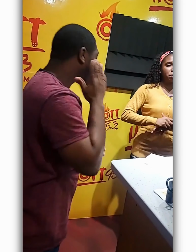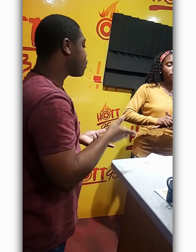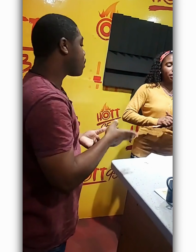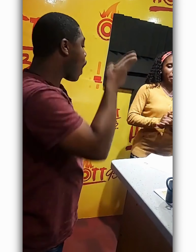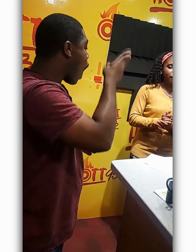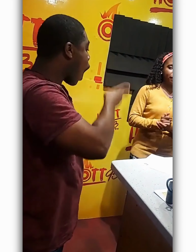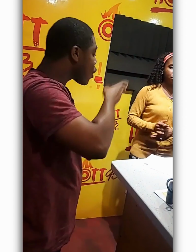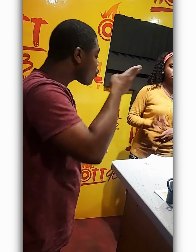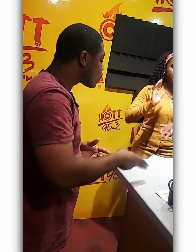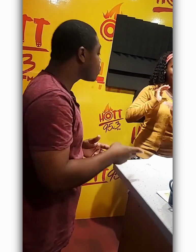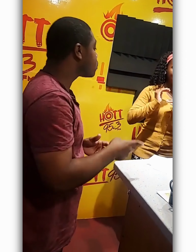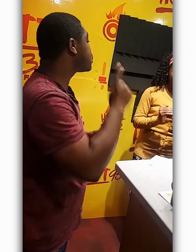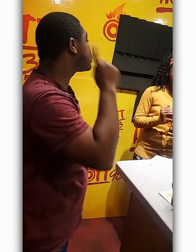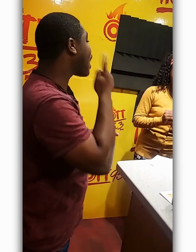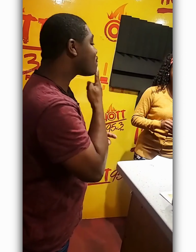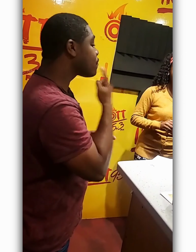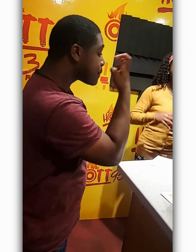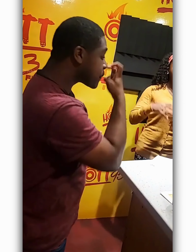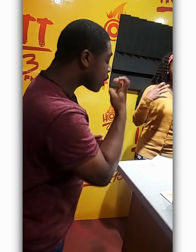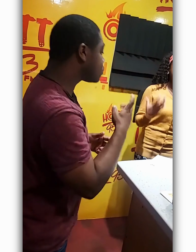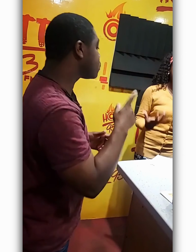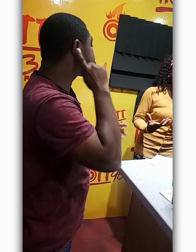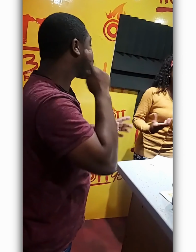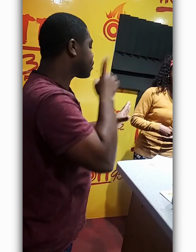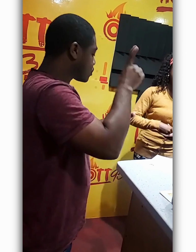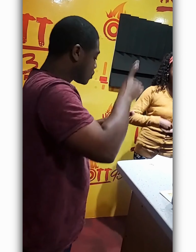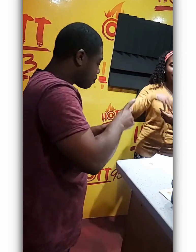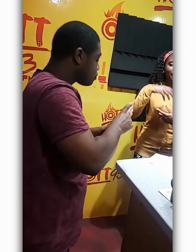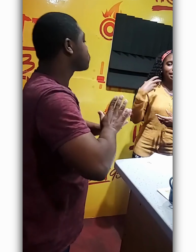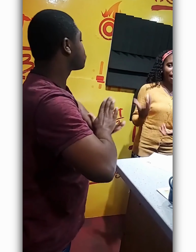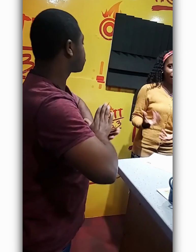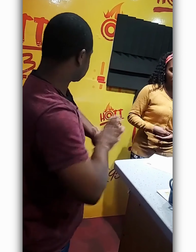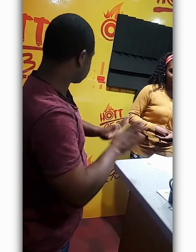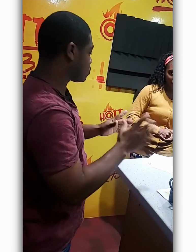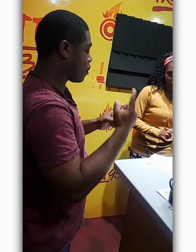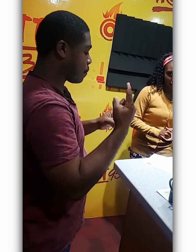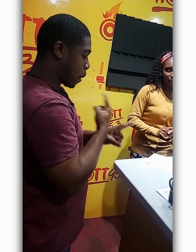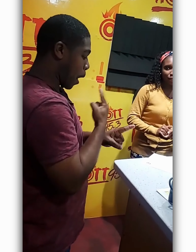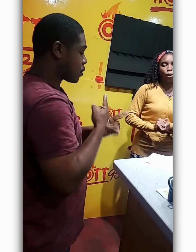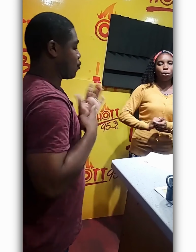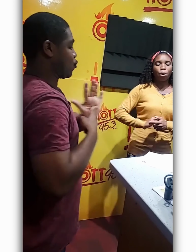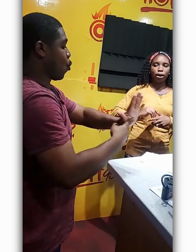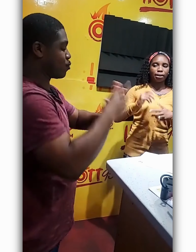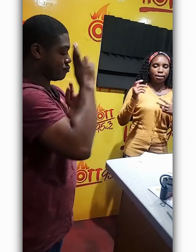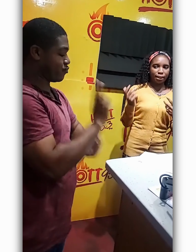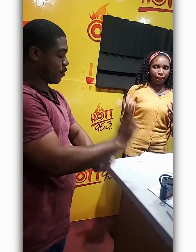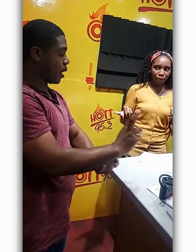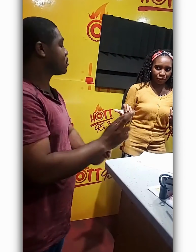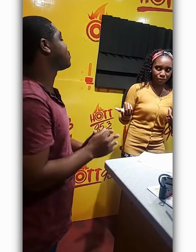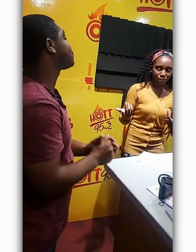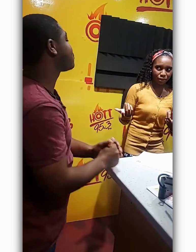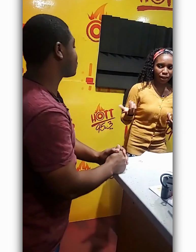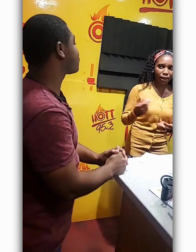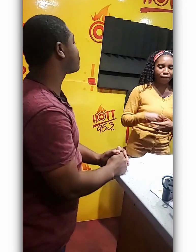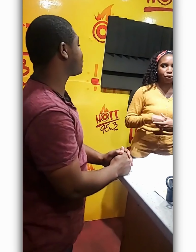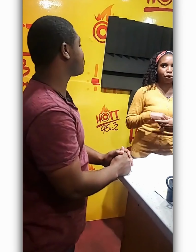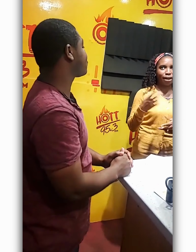more respectful: deaf, hard of hearing, Yes. deaf blind, or disabled, if they're deaf